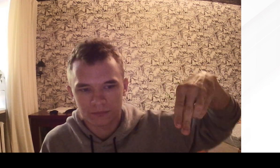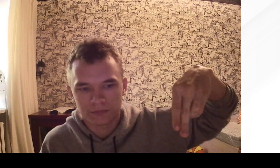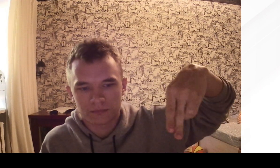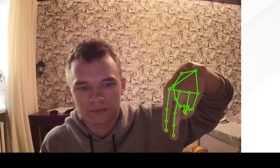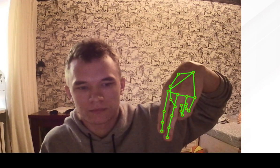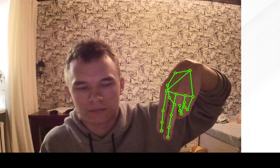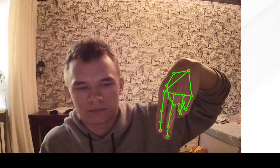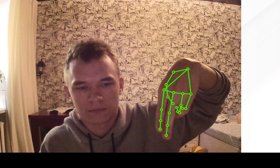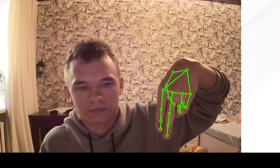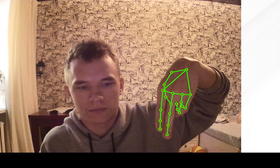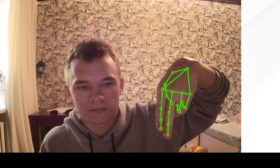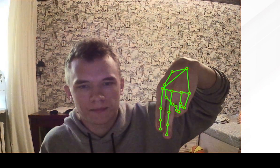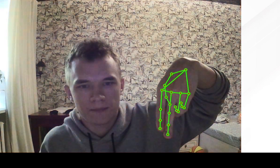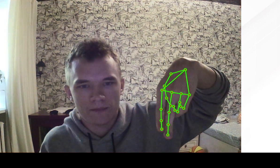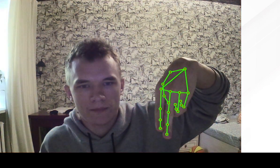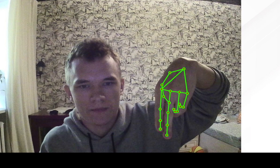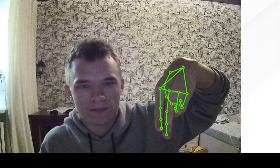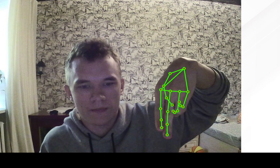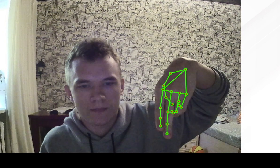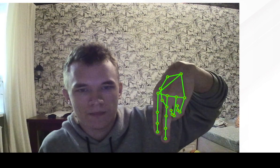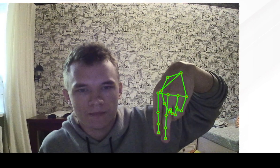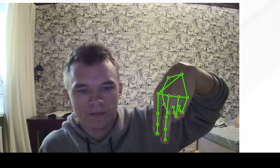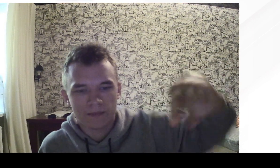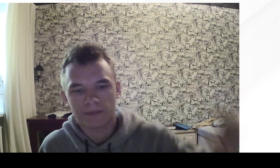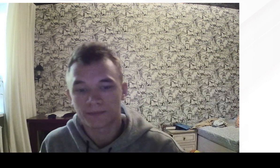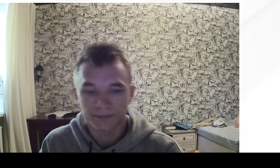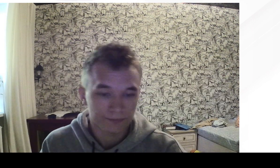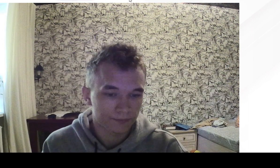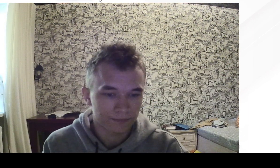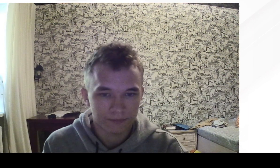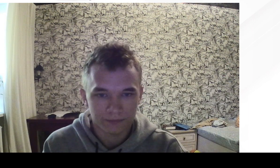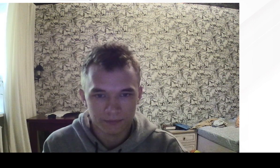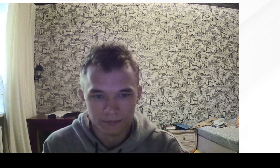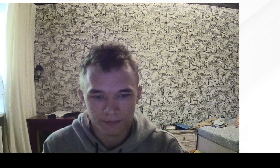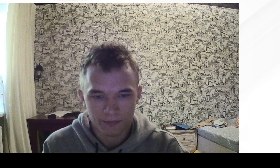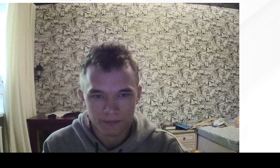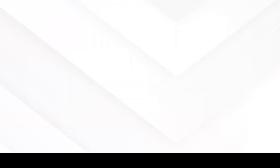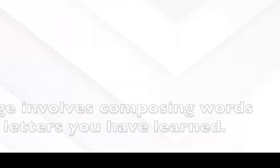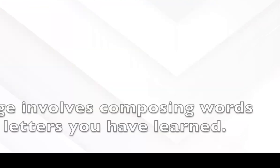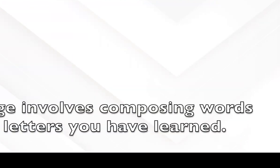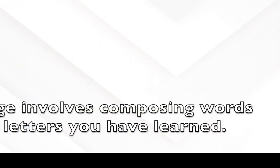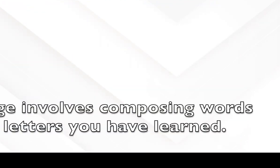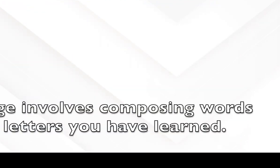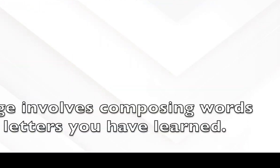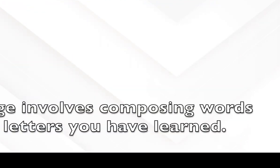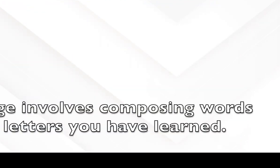the correctness of a gesture. If you show it correctly, then you move on to the next letter. The last stage